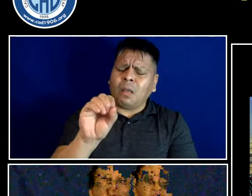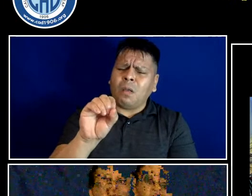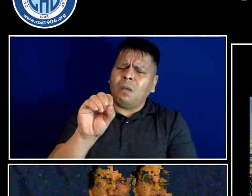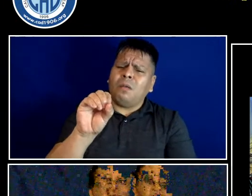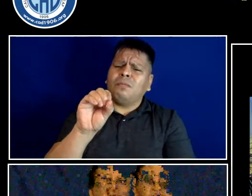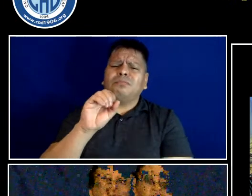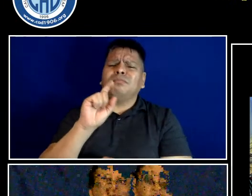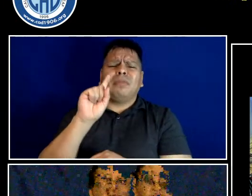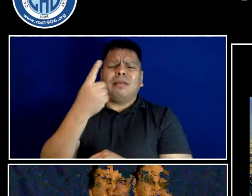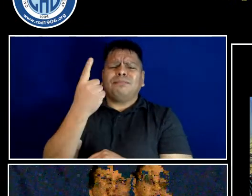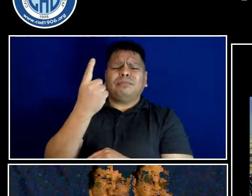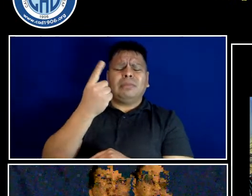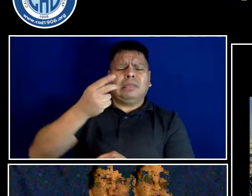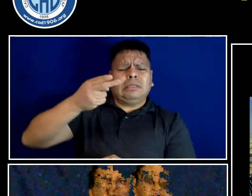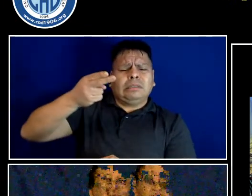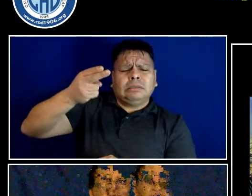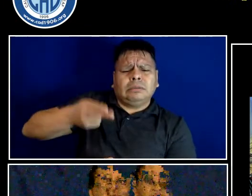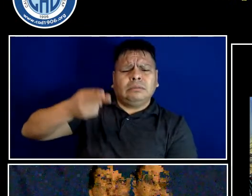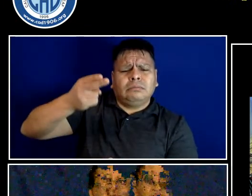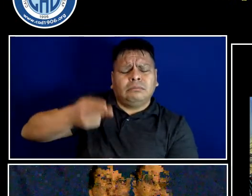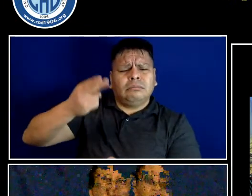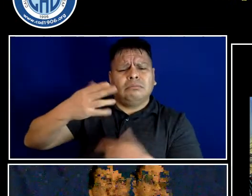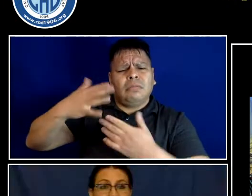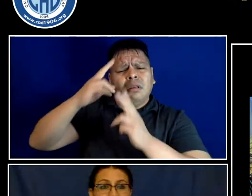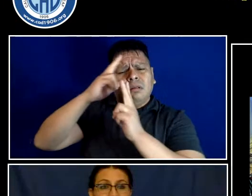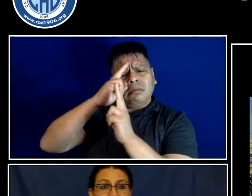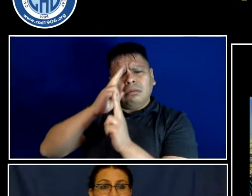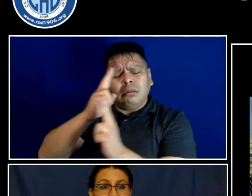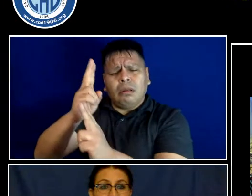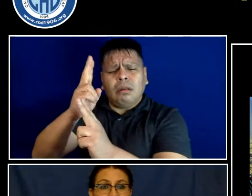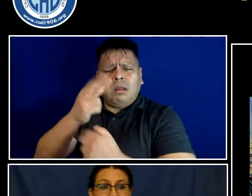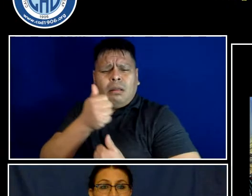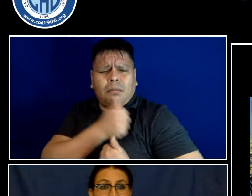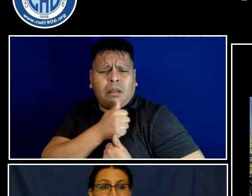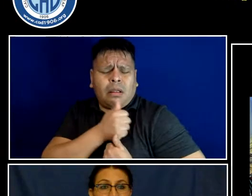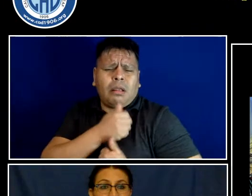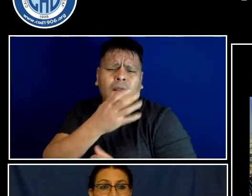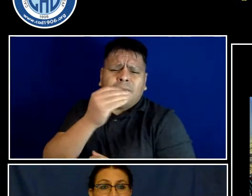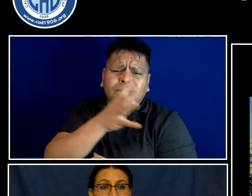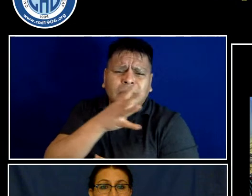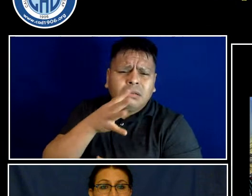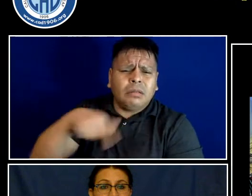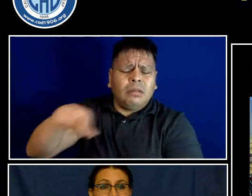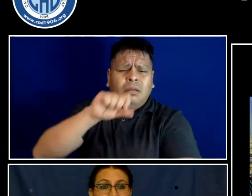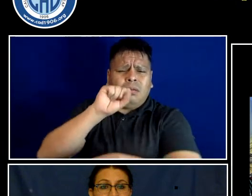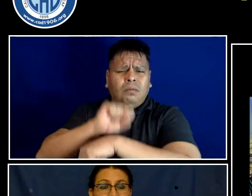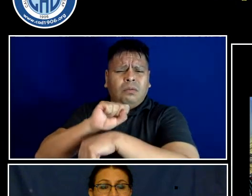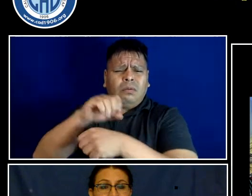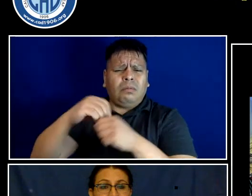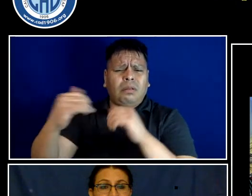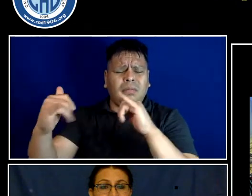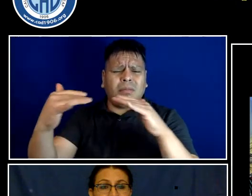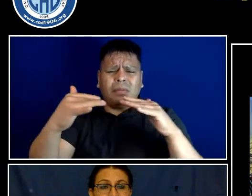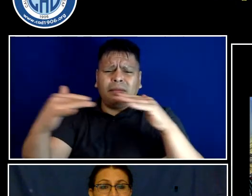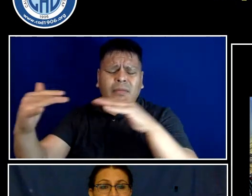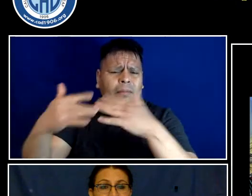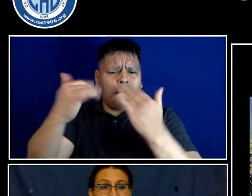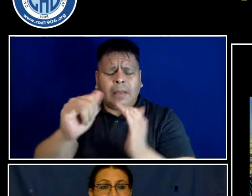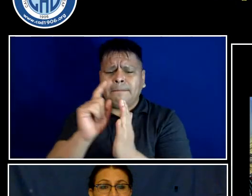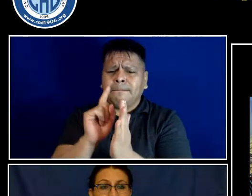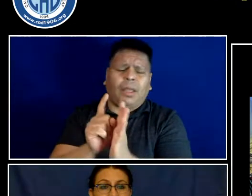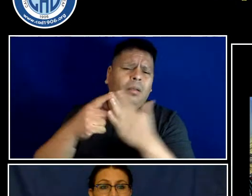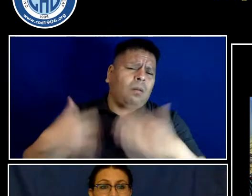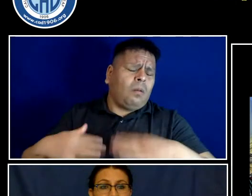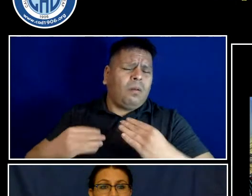Battle of Puebla celebrates Mexico's Independence Day. And that is not the case. Cinco de Mayo is, however,